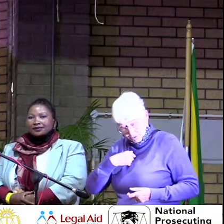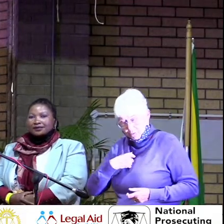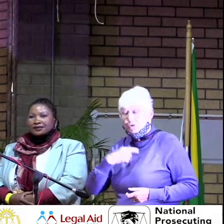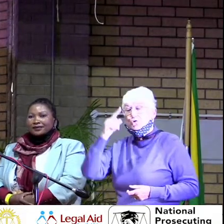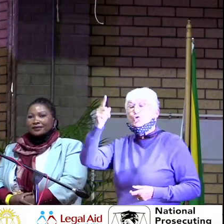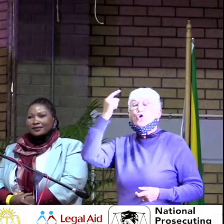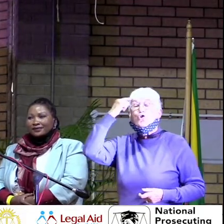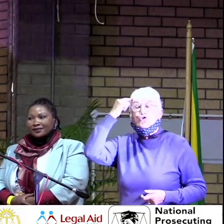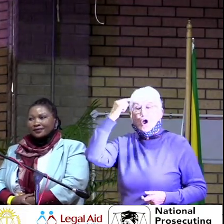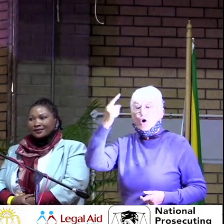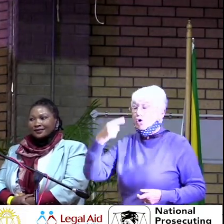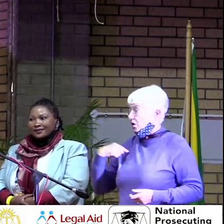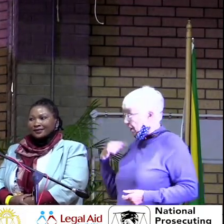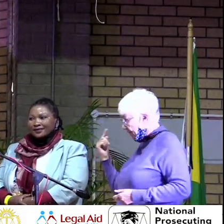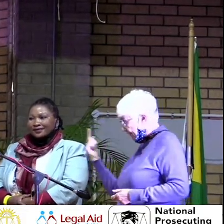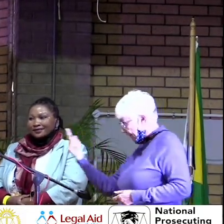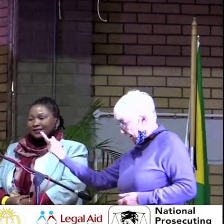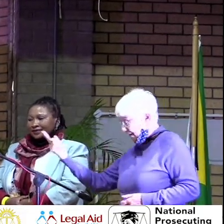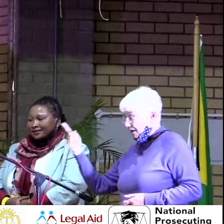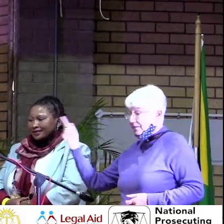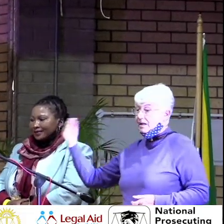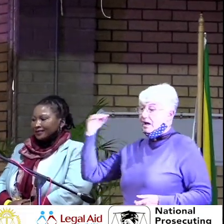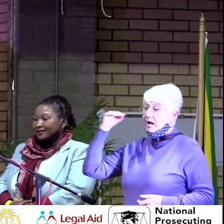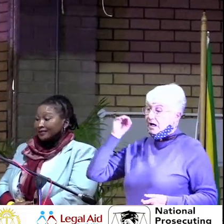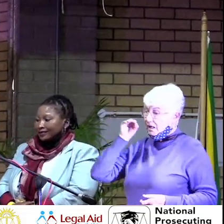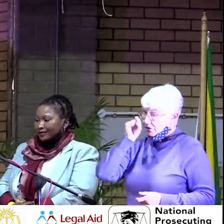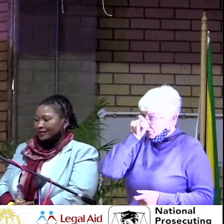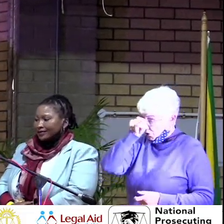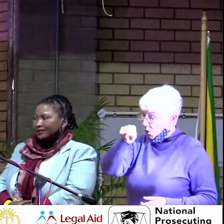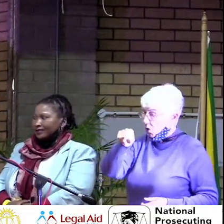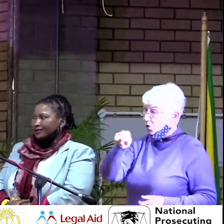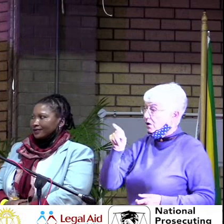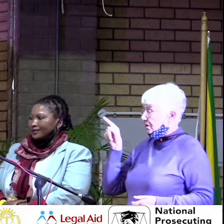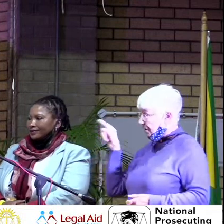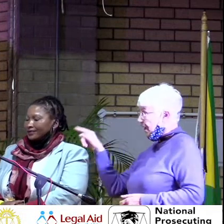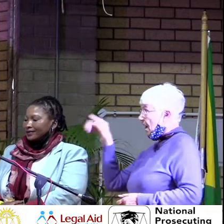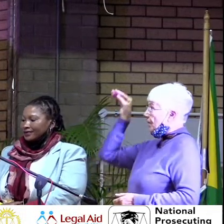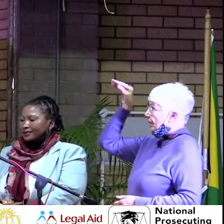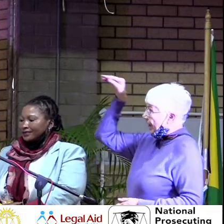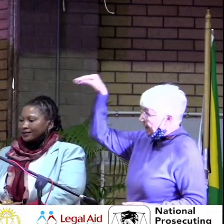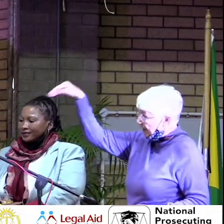representatives in the government.